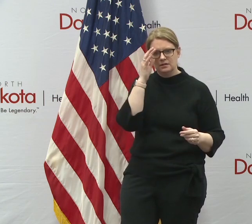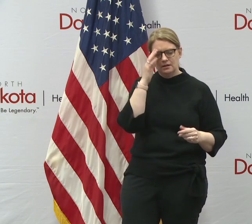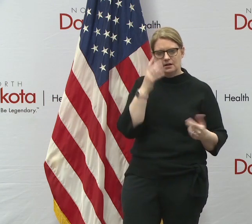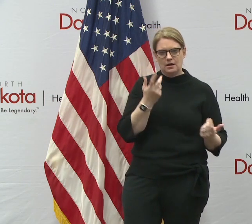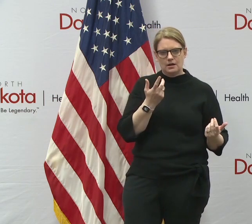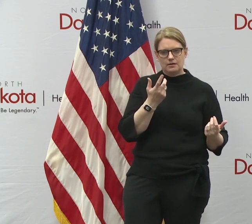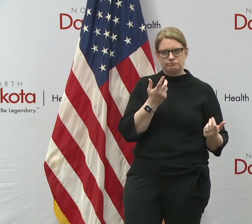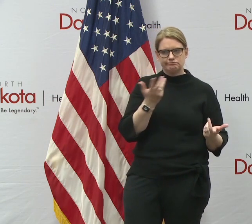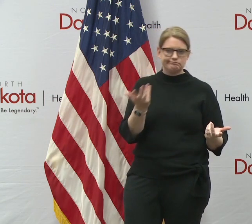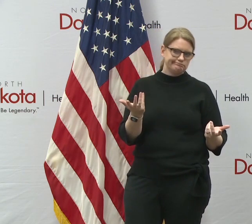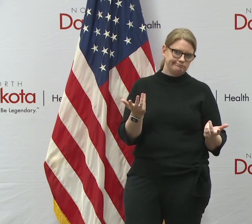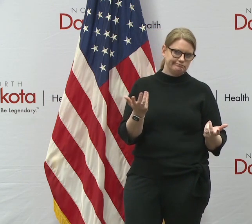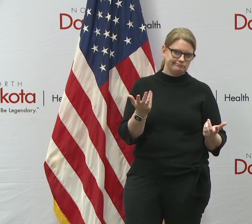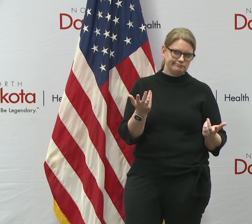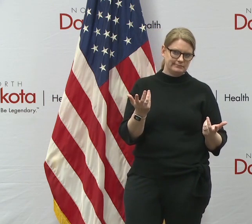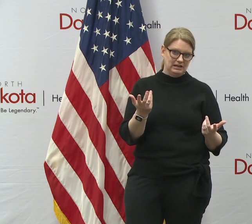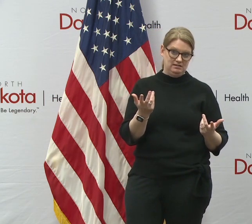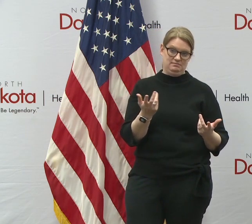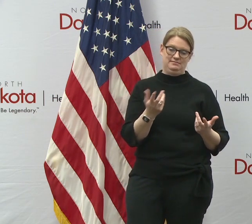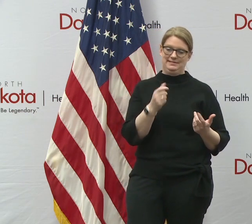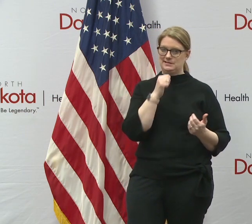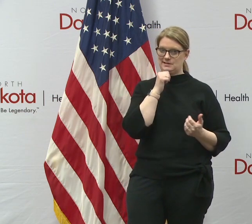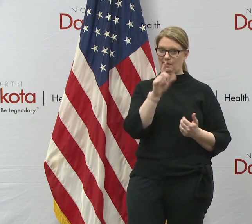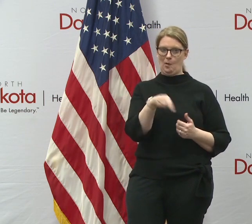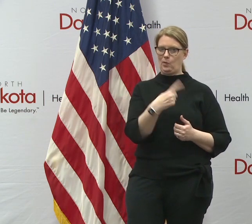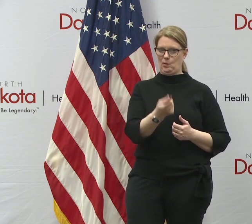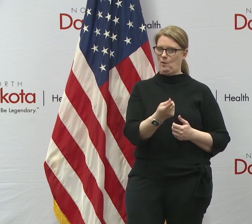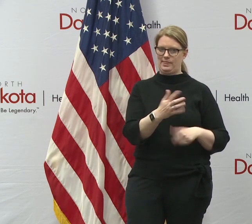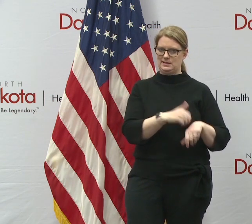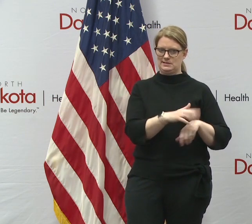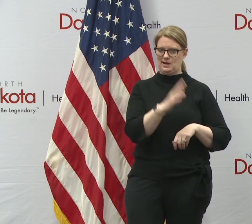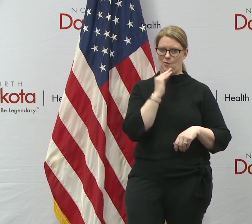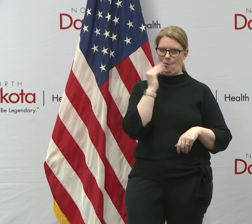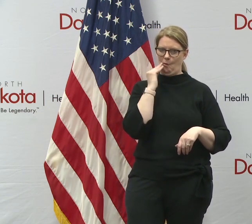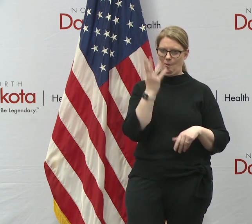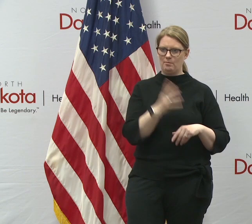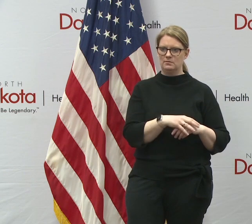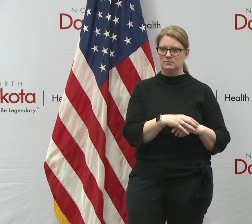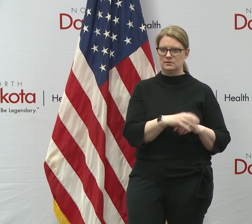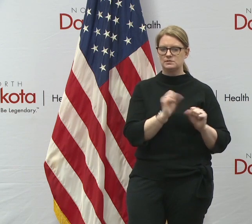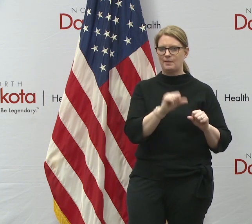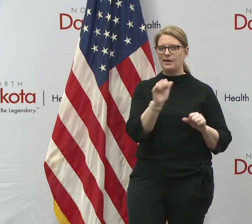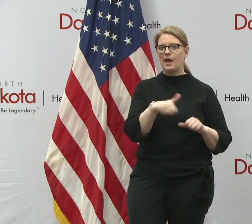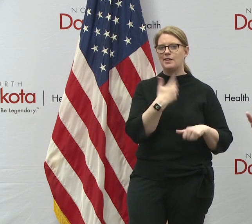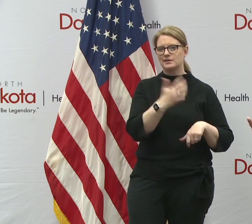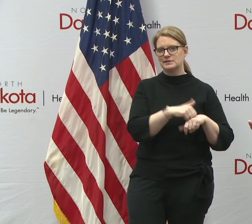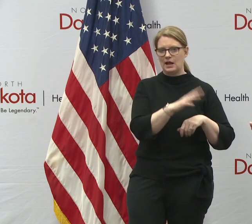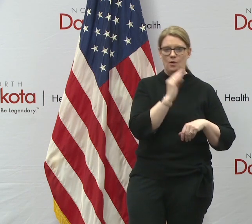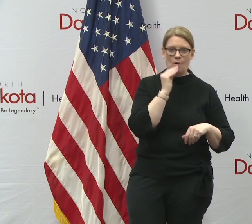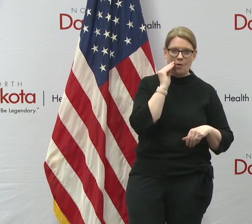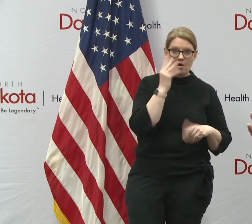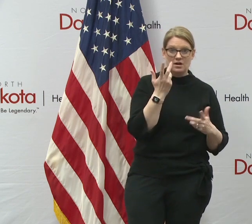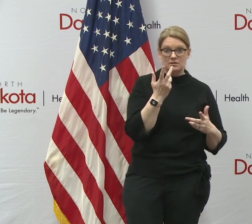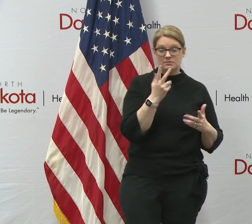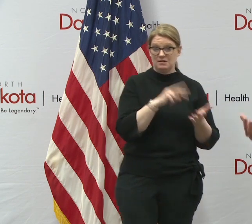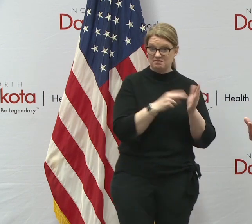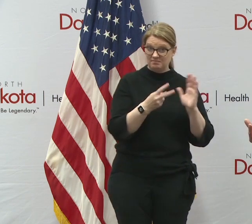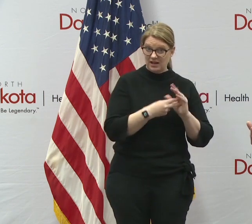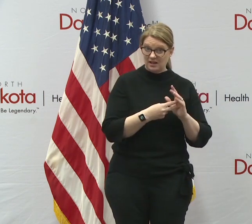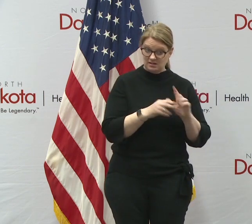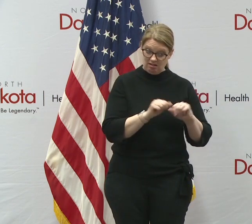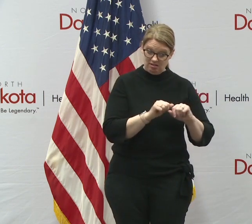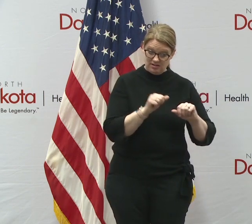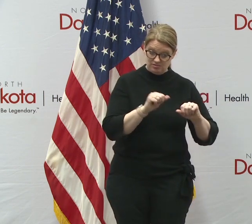only otherwise healthy young person that may have been sent home without a test. Doesn't mean they couldn't be transmitting. That's why if they're